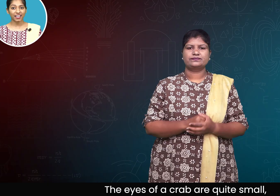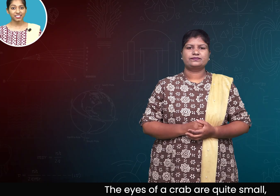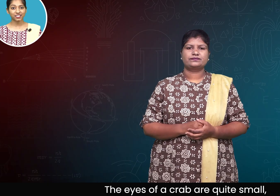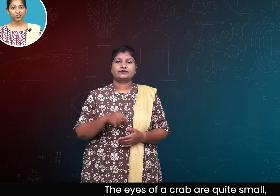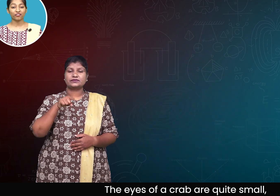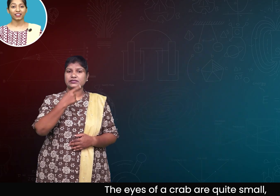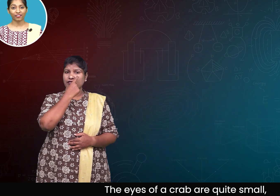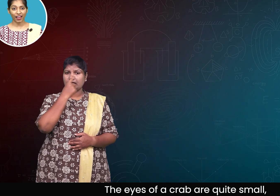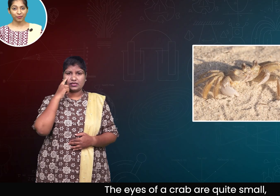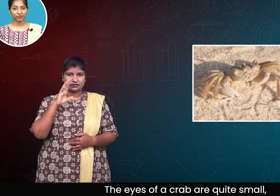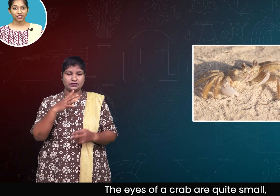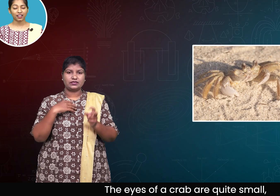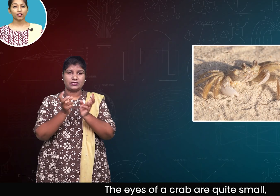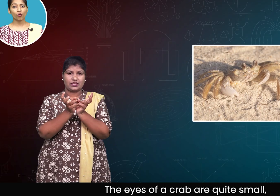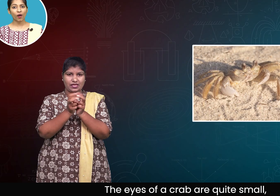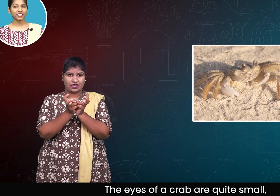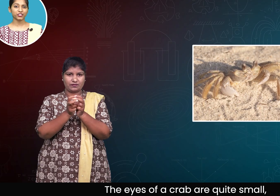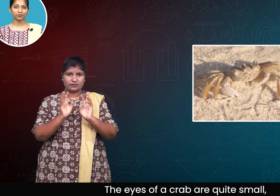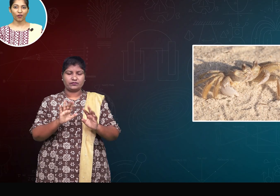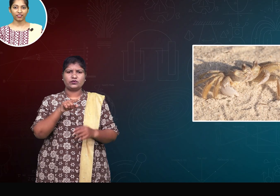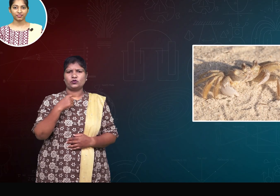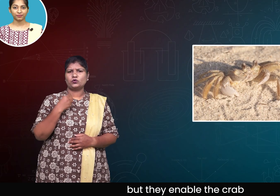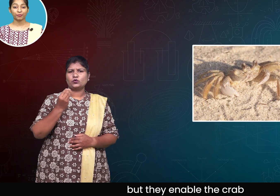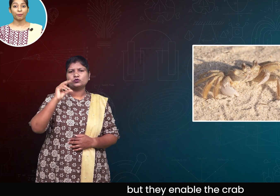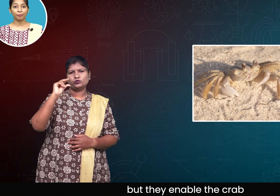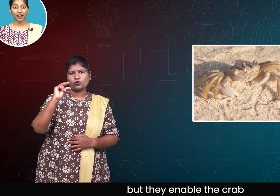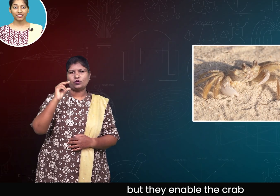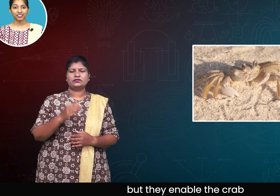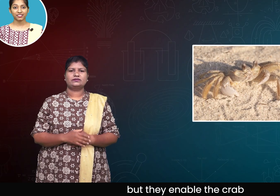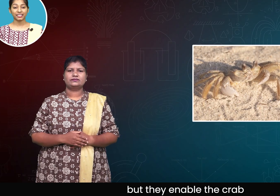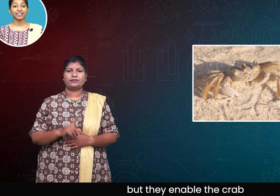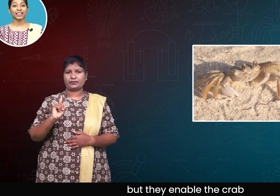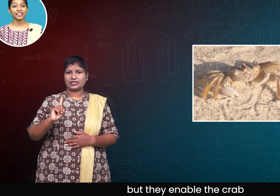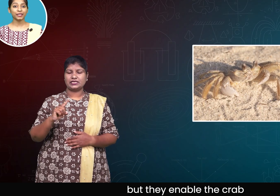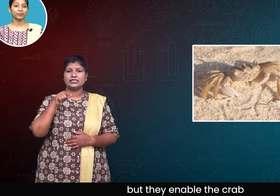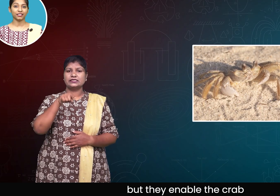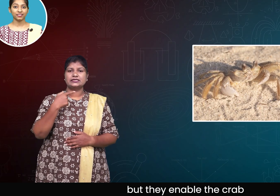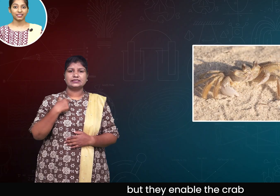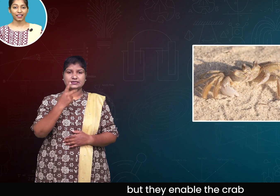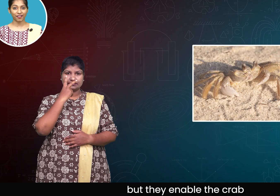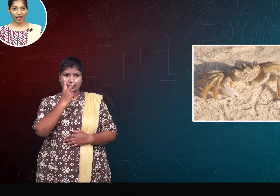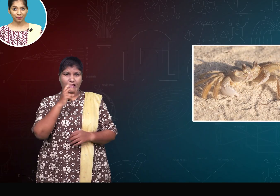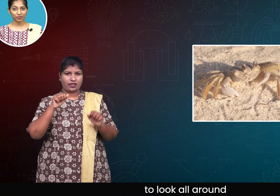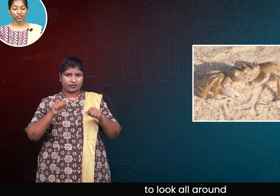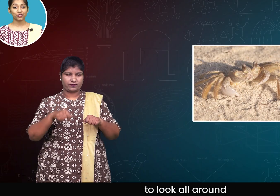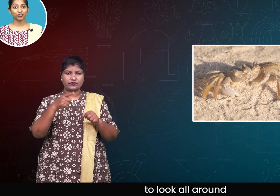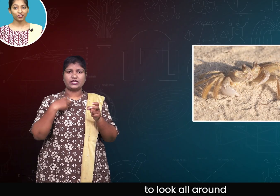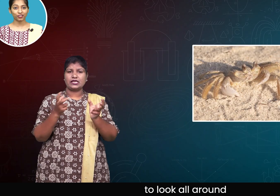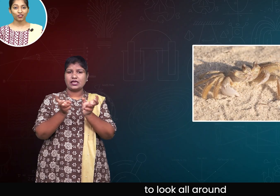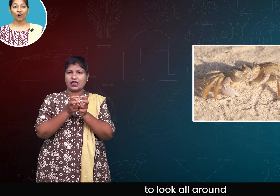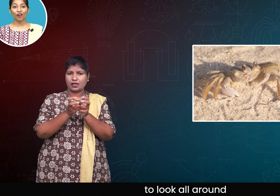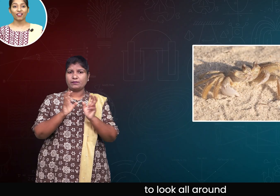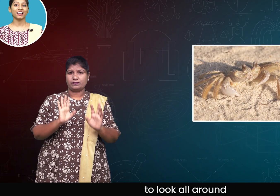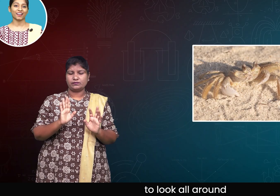The eyes of a crab are quite small, but they enable the crab to